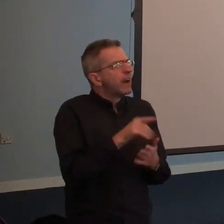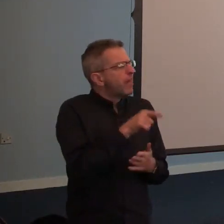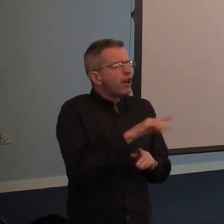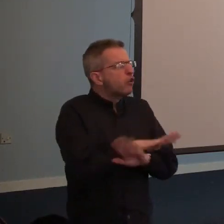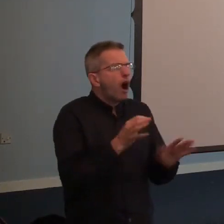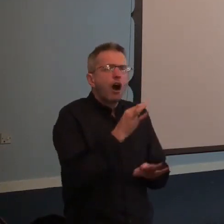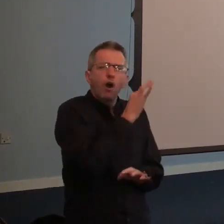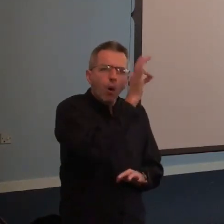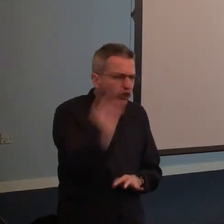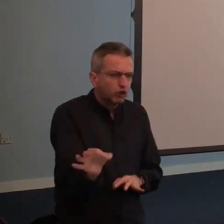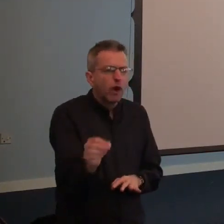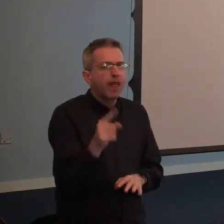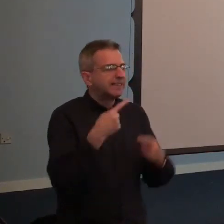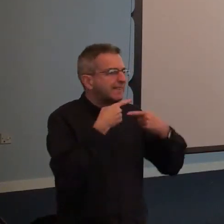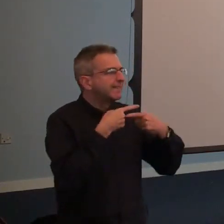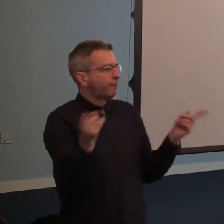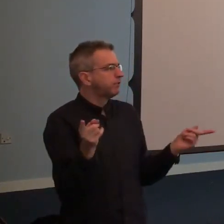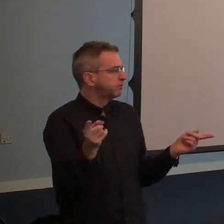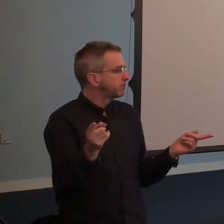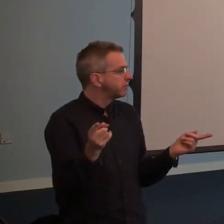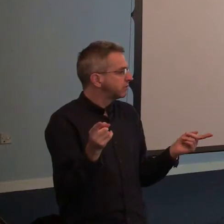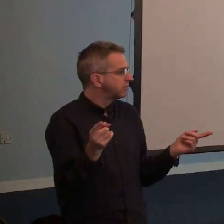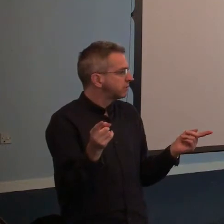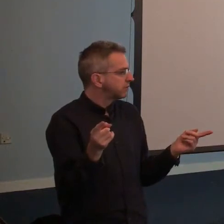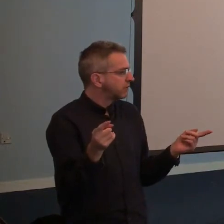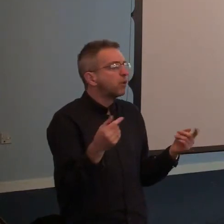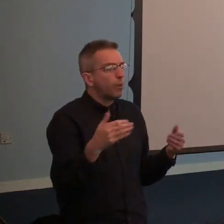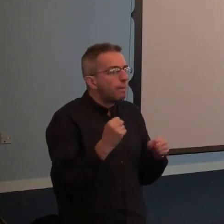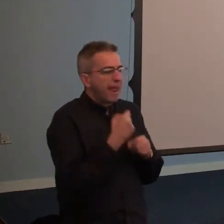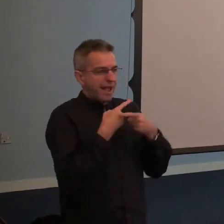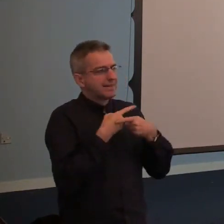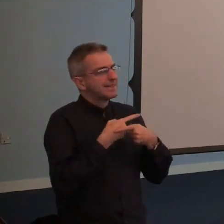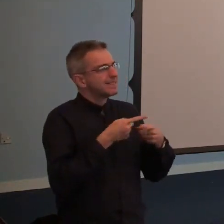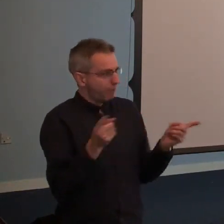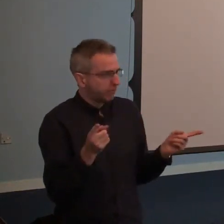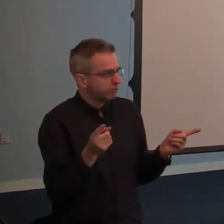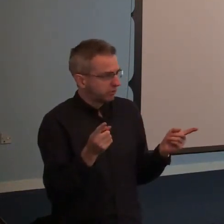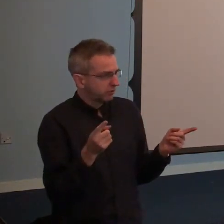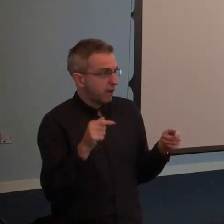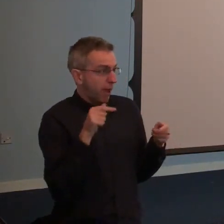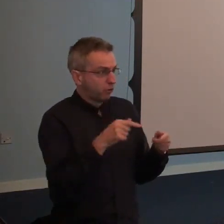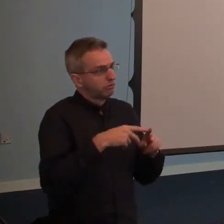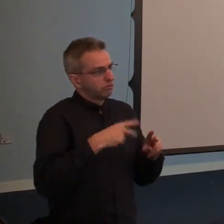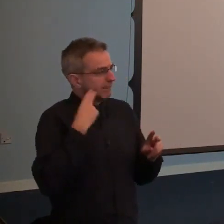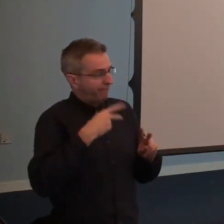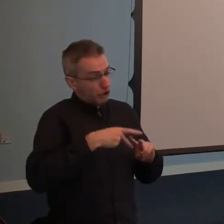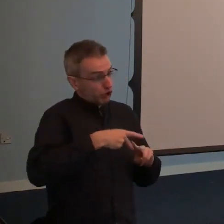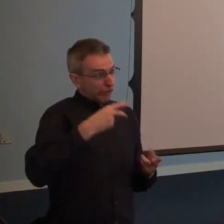asked. And although, I mean, I phrased that as a question there, but it was really a statement that we wanted people to either agree or disagree